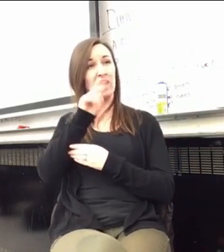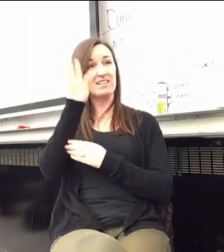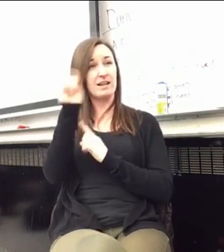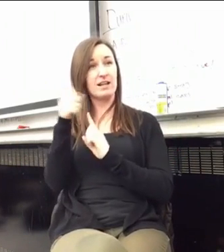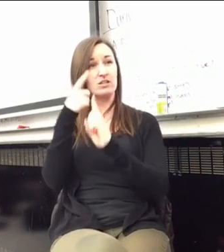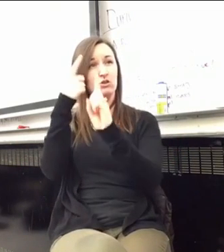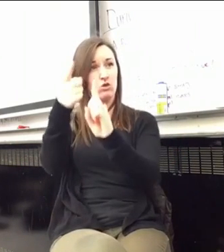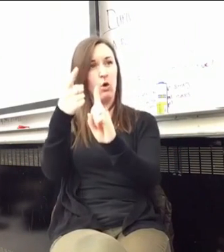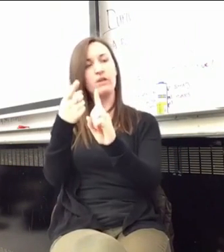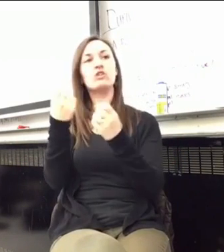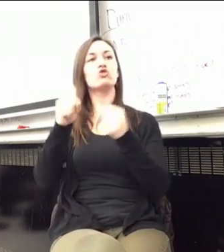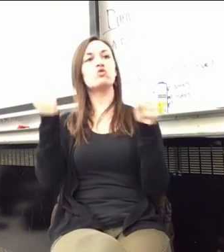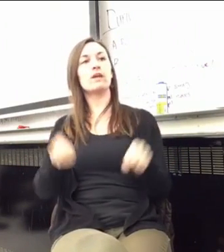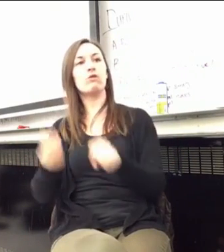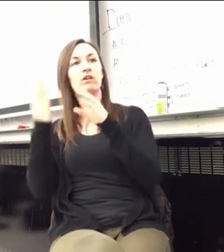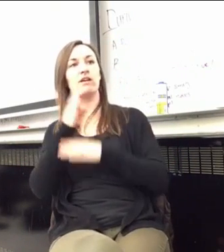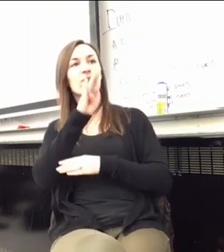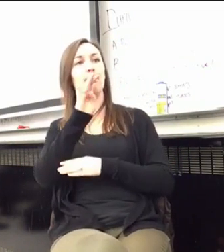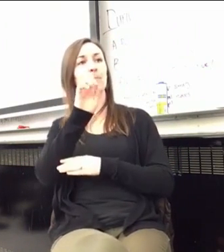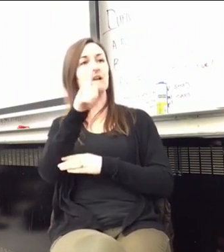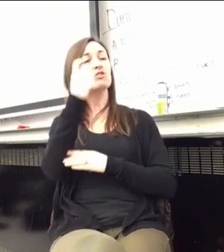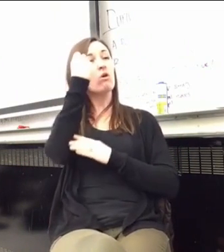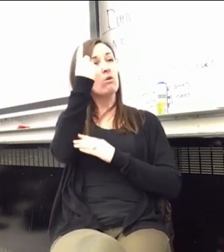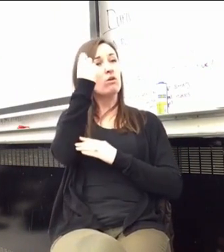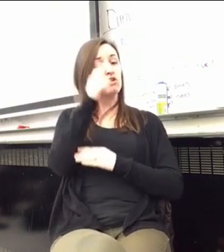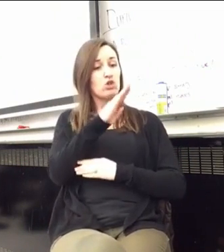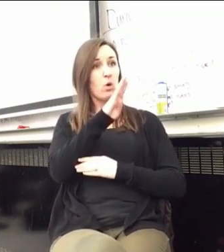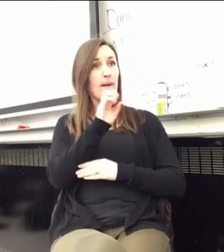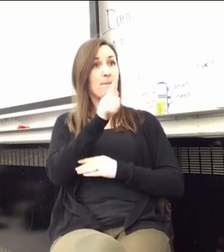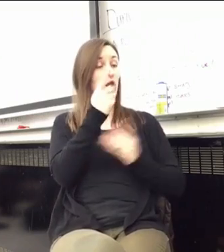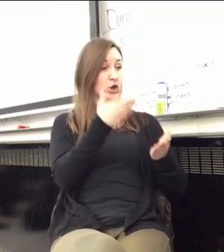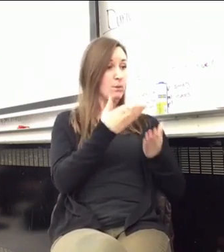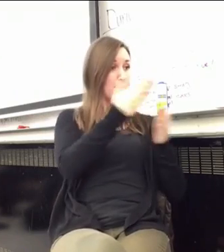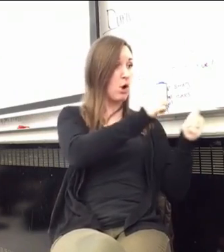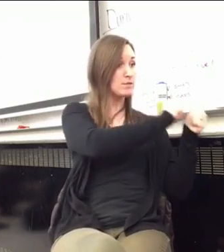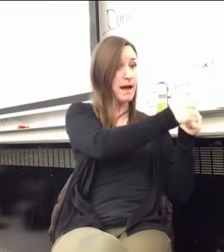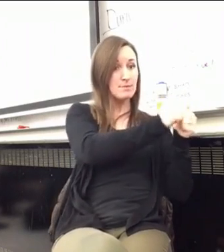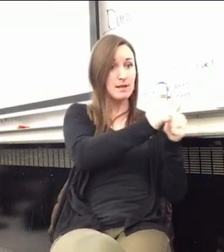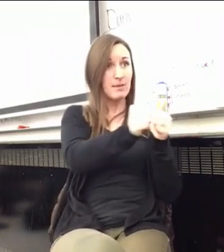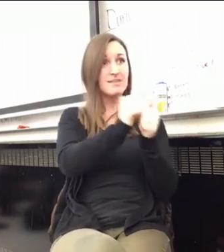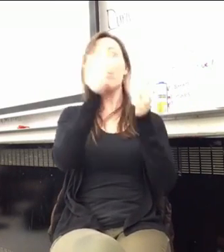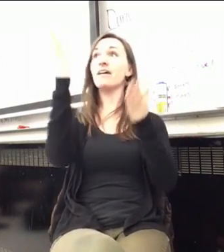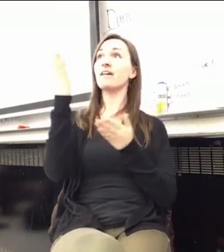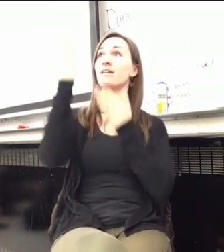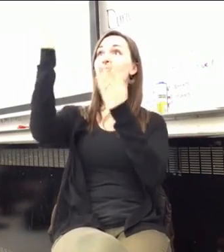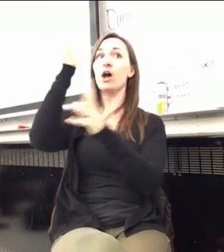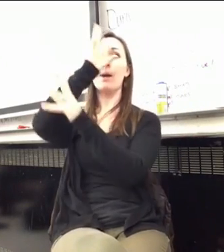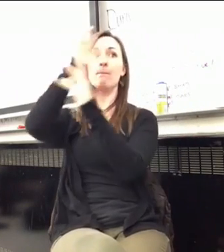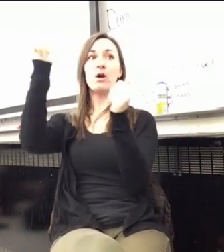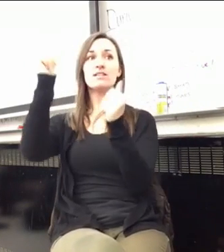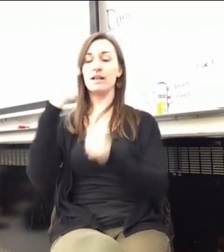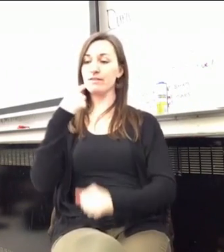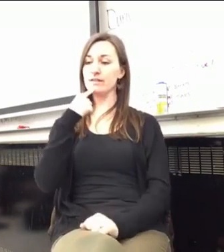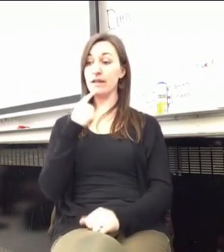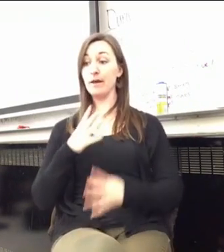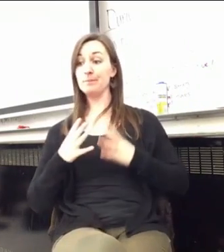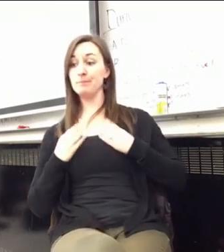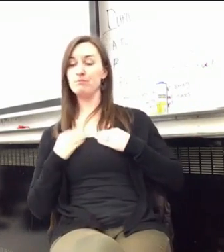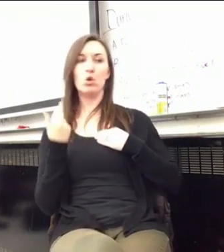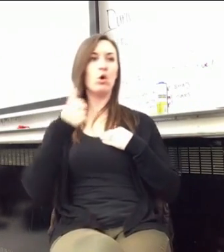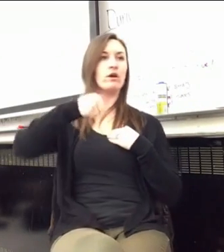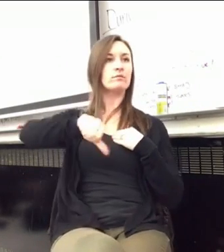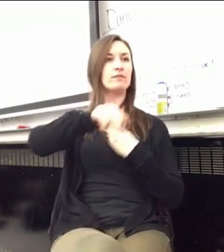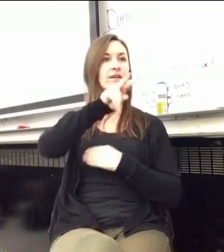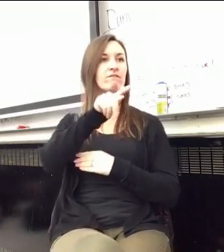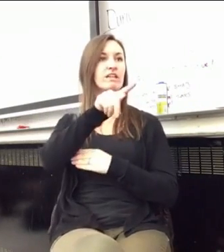veto means is that a bill is passed, it goes to the president then vetoes it to kill the bill. However, if 2/3 of the House of